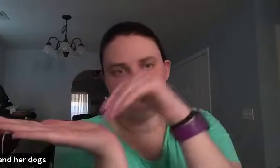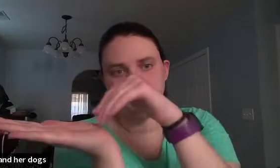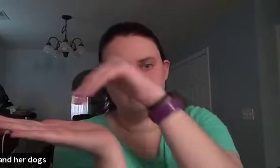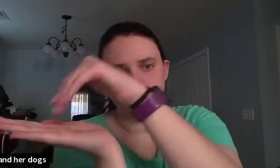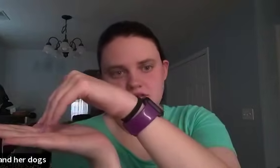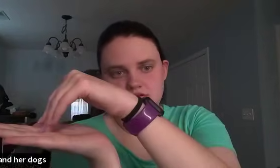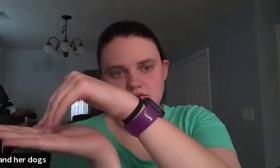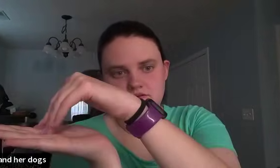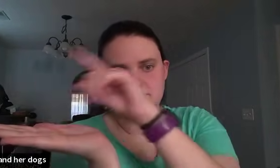1,000,000.